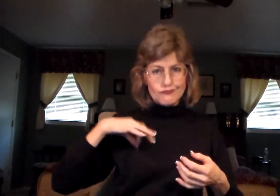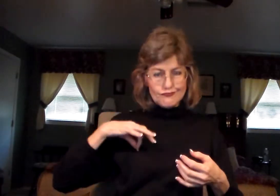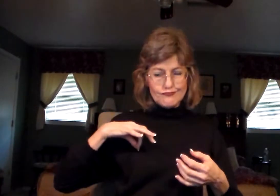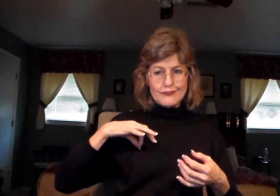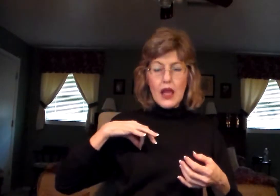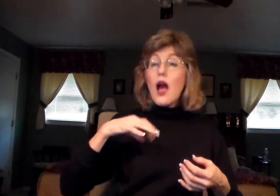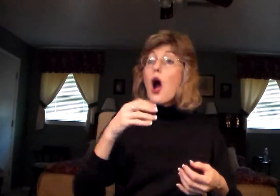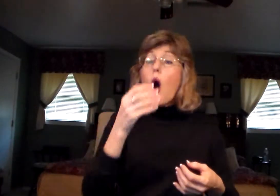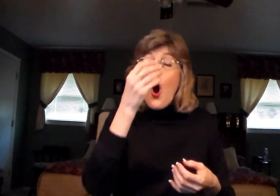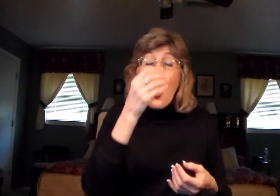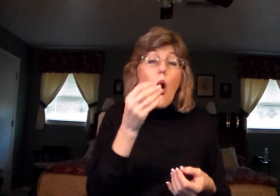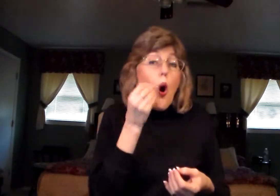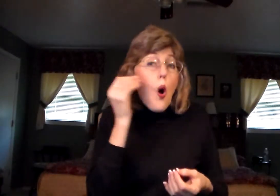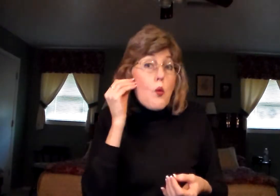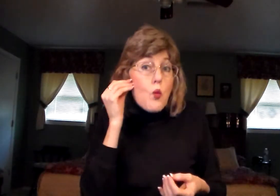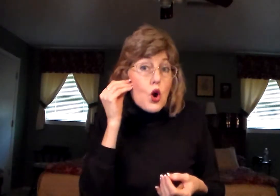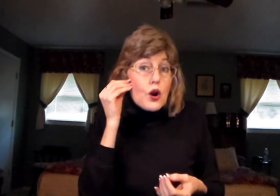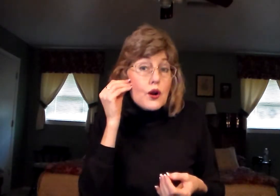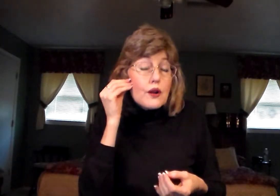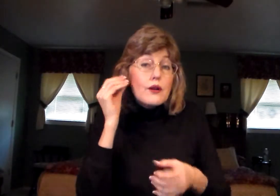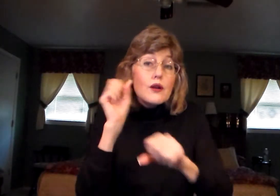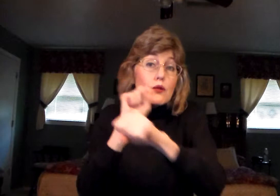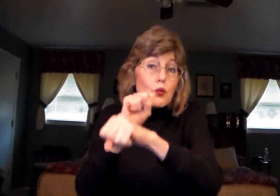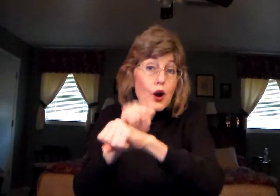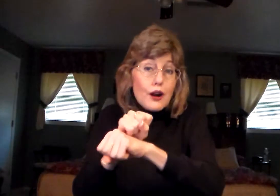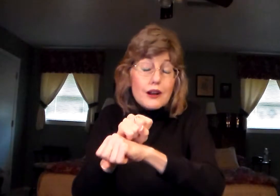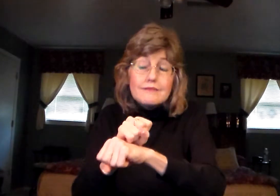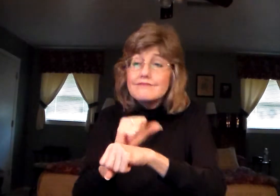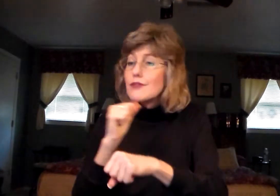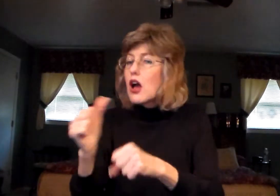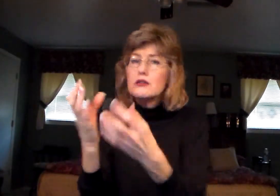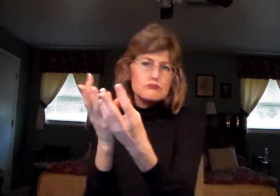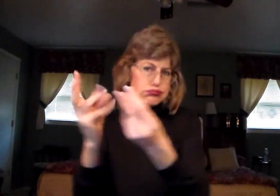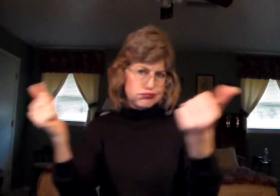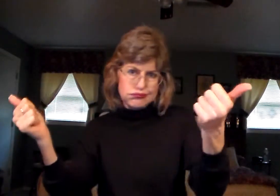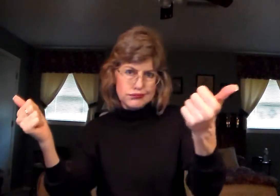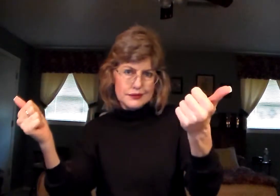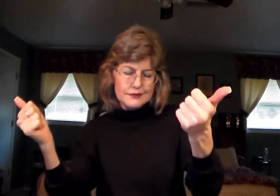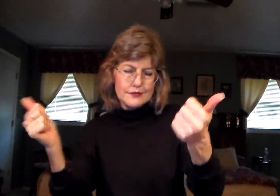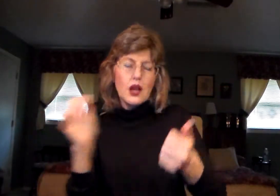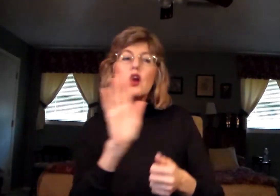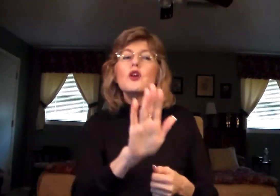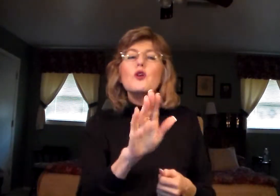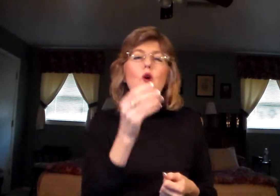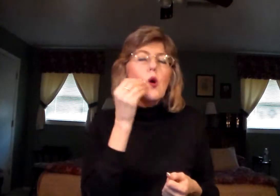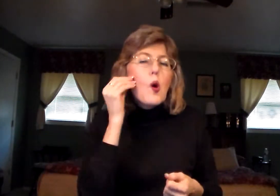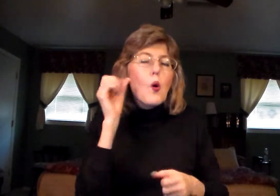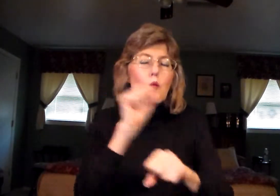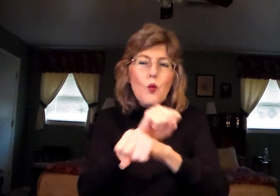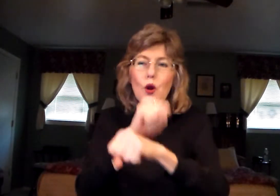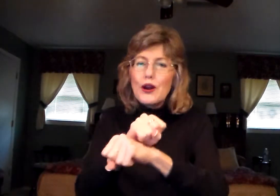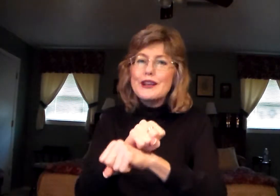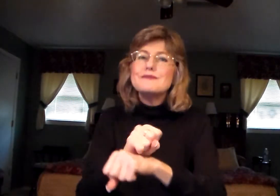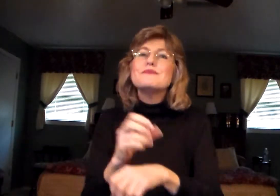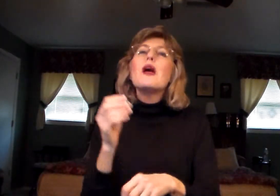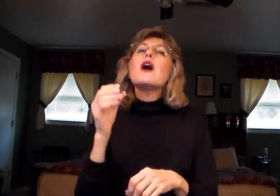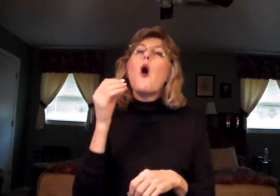away per se, but your homework, I guess, really is going to be at home. You're going to be watching the